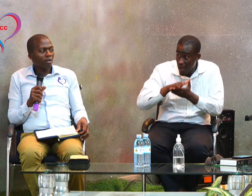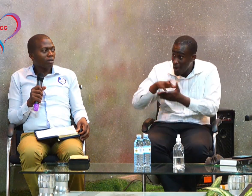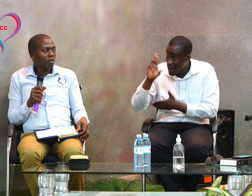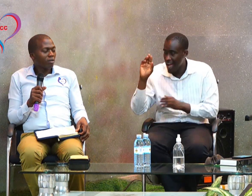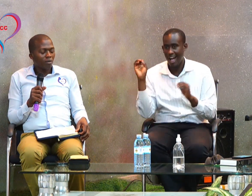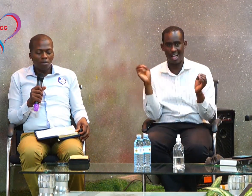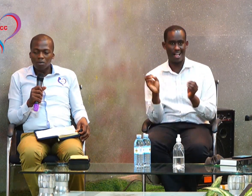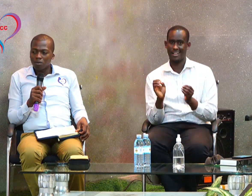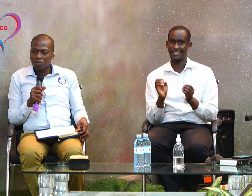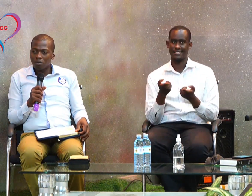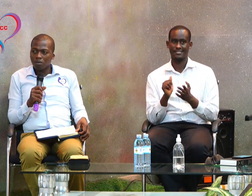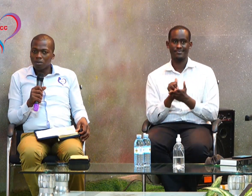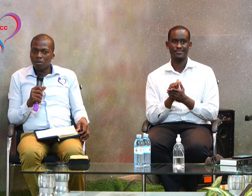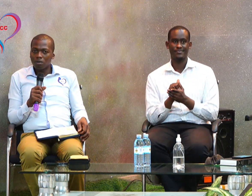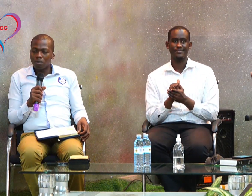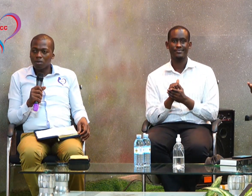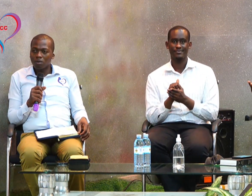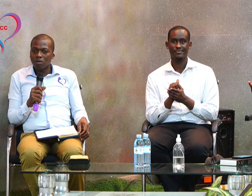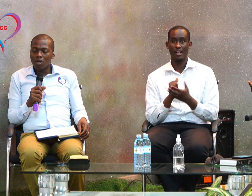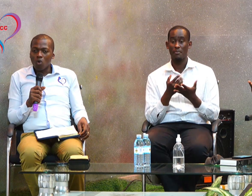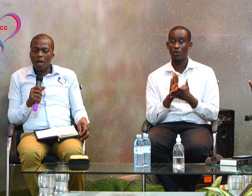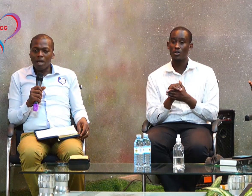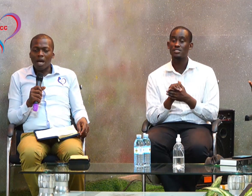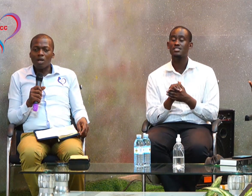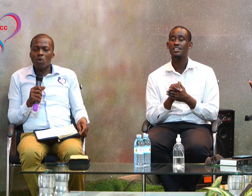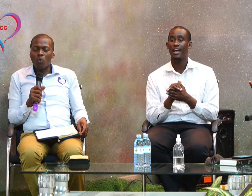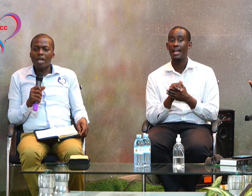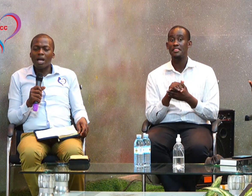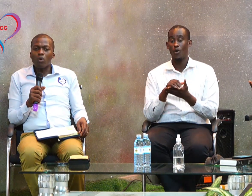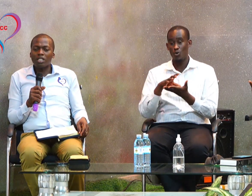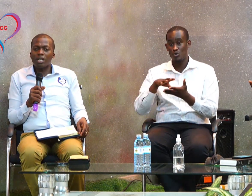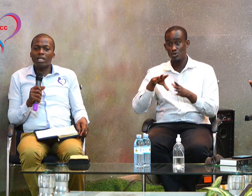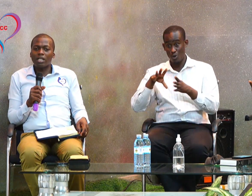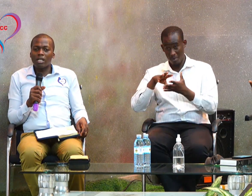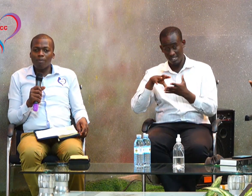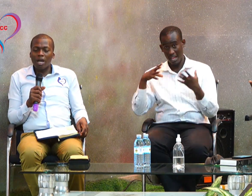even these bands are supposed to take 3 months.